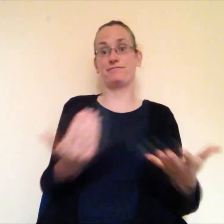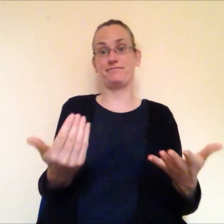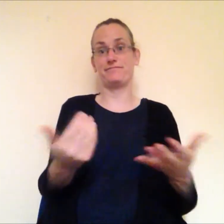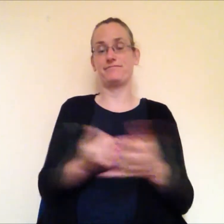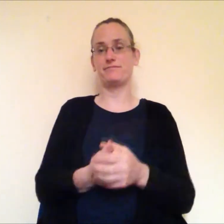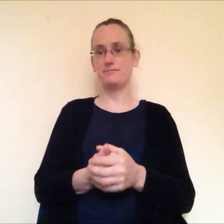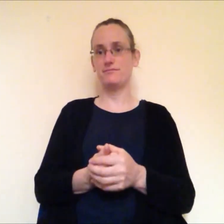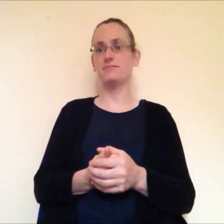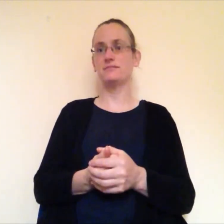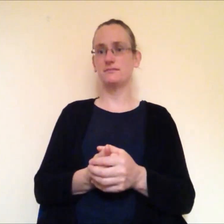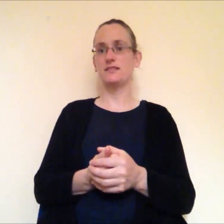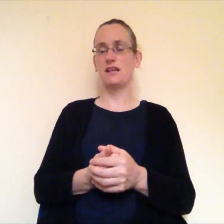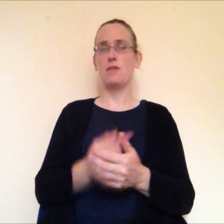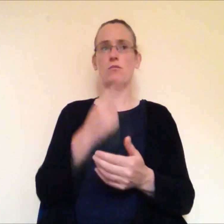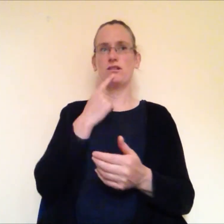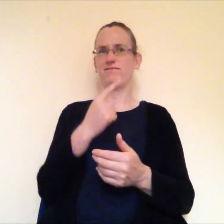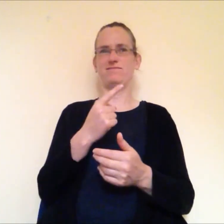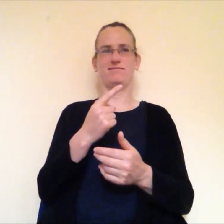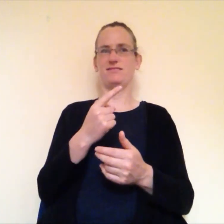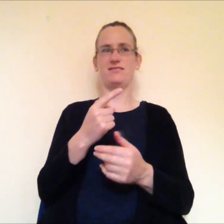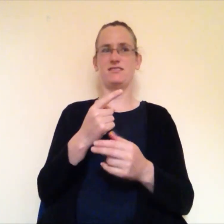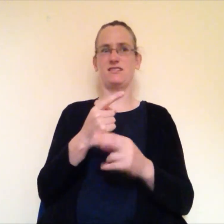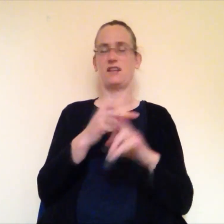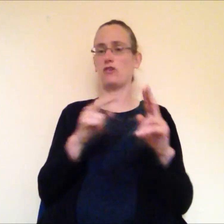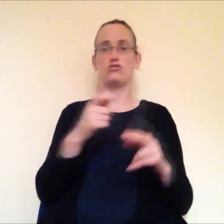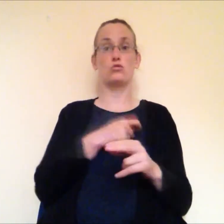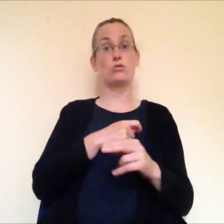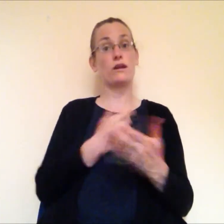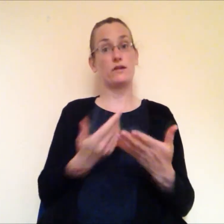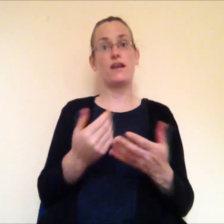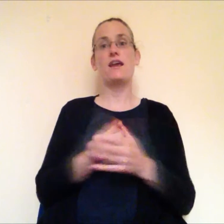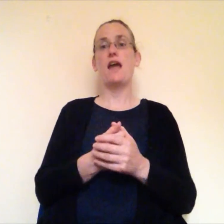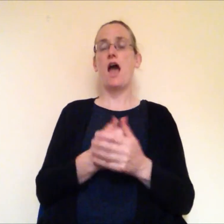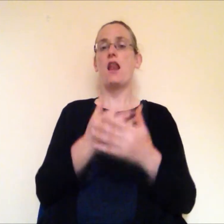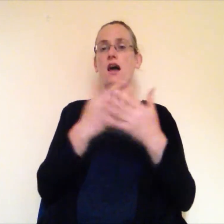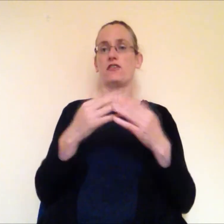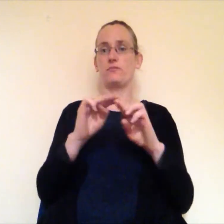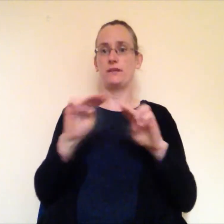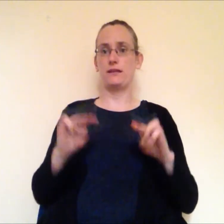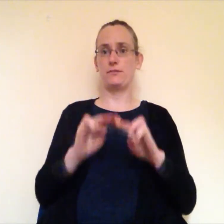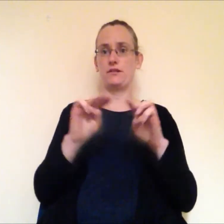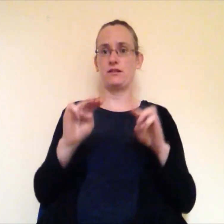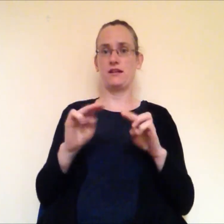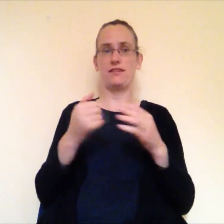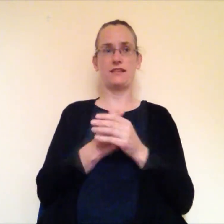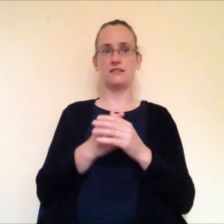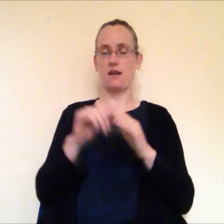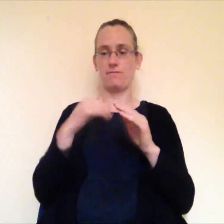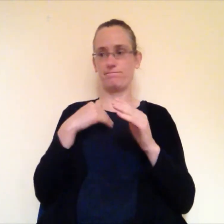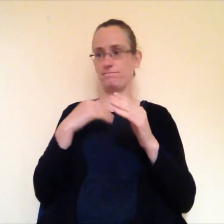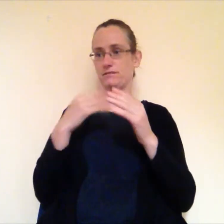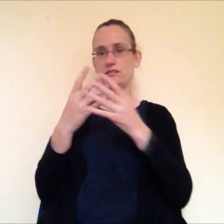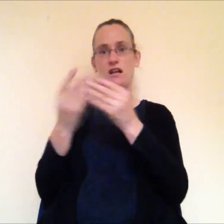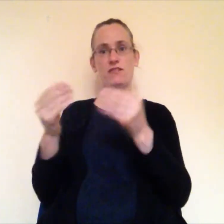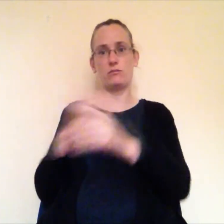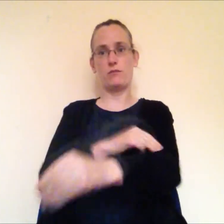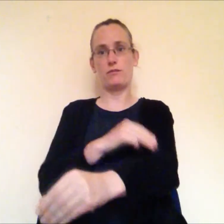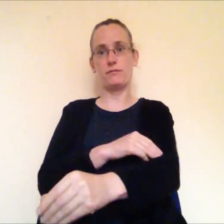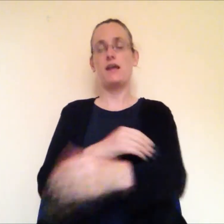argument anyway, because it's, I mean, for an awful lot of people, that's sidestepping the issue, and for the majority of deaf people, this isn't